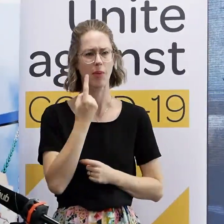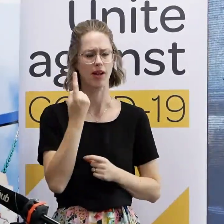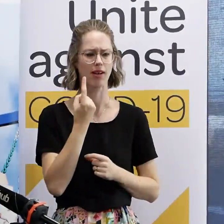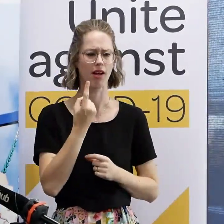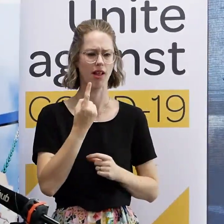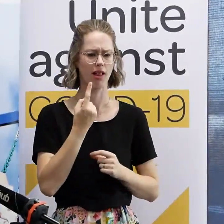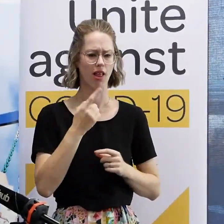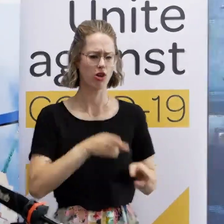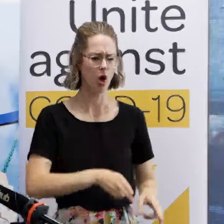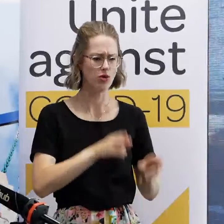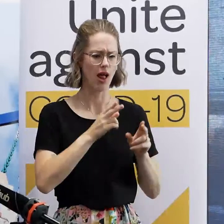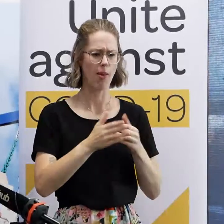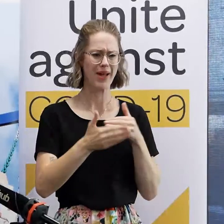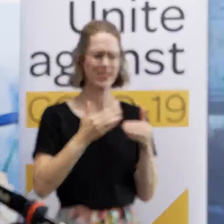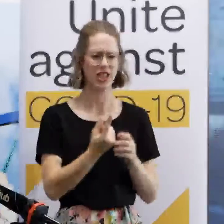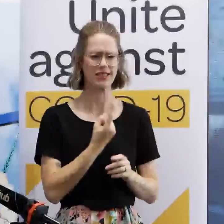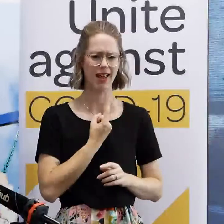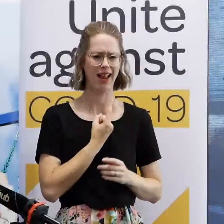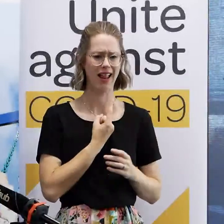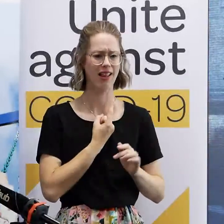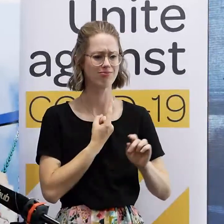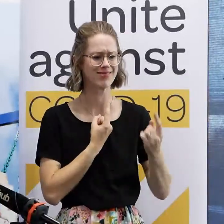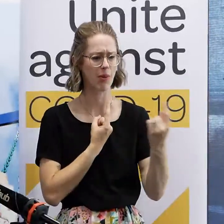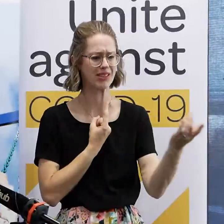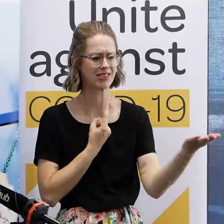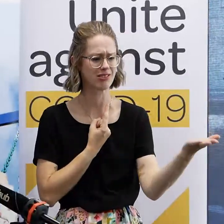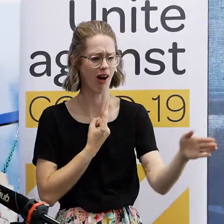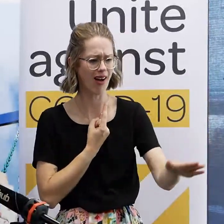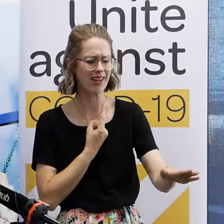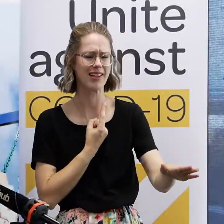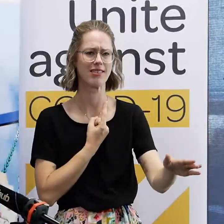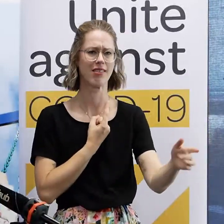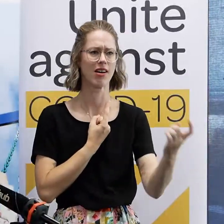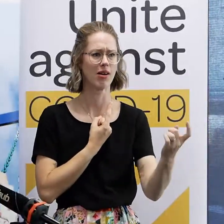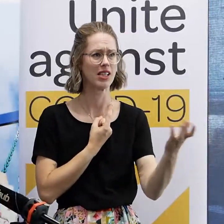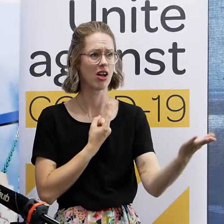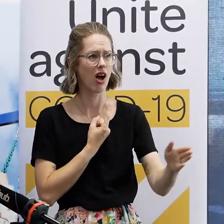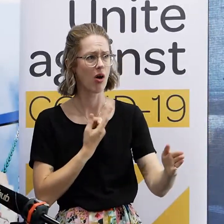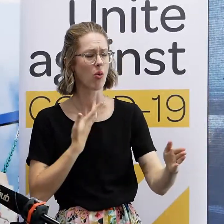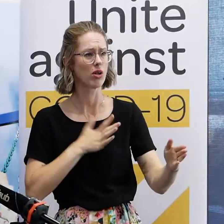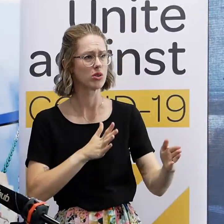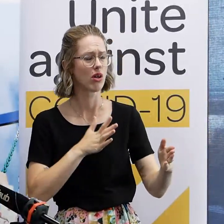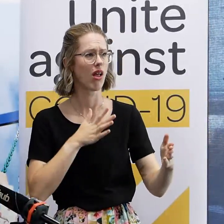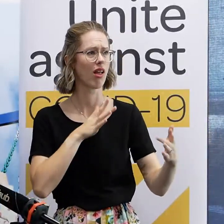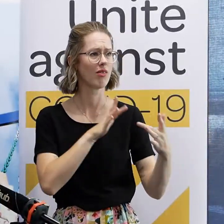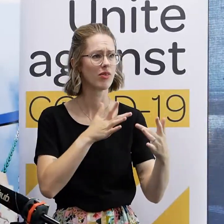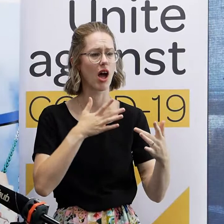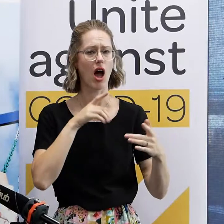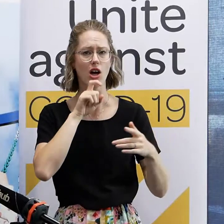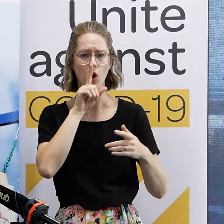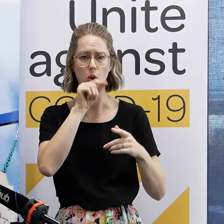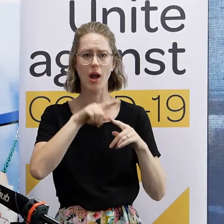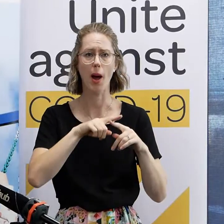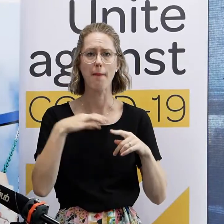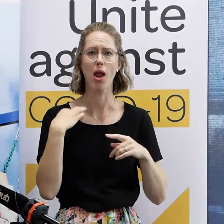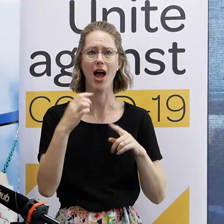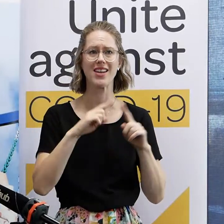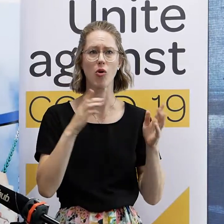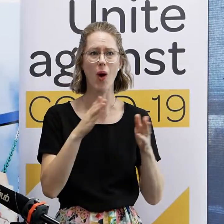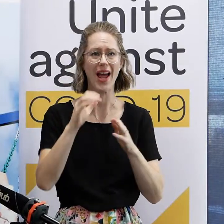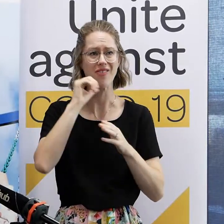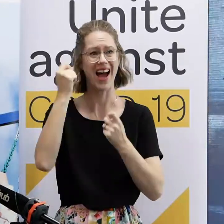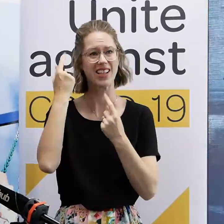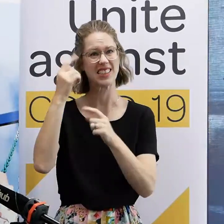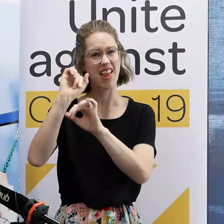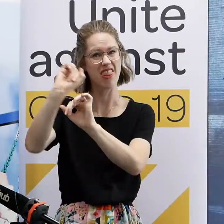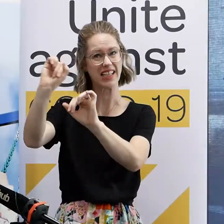is trying to, grieve, they might make different decisions and make a different application on the basis of understanding of how